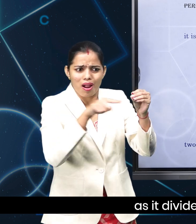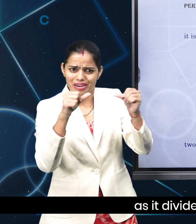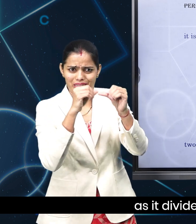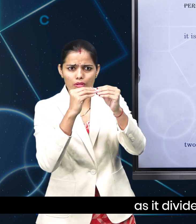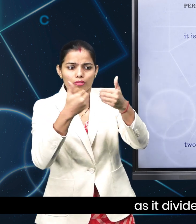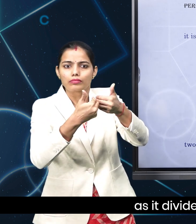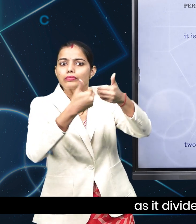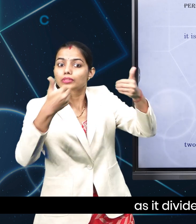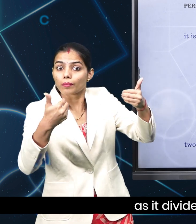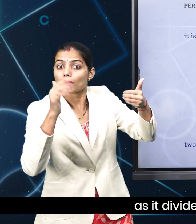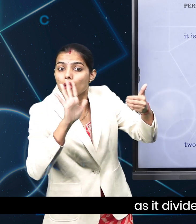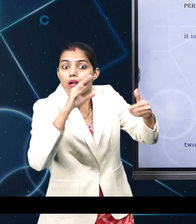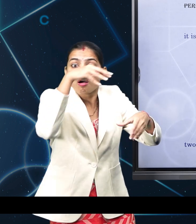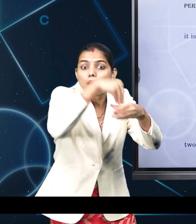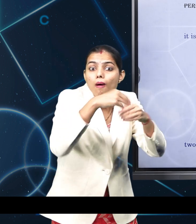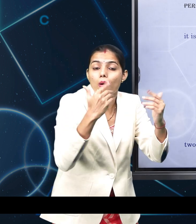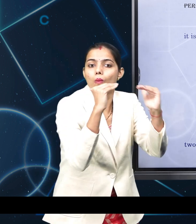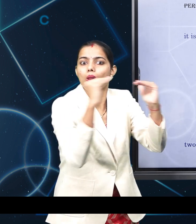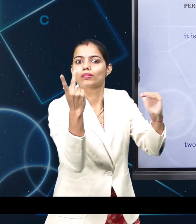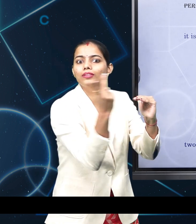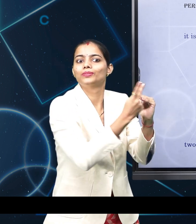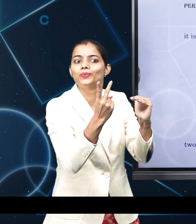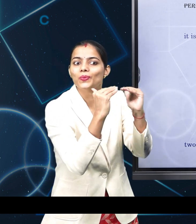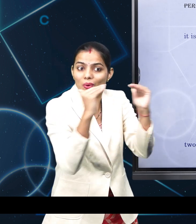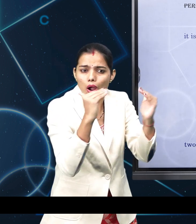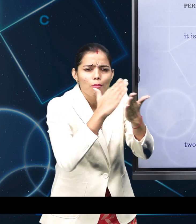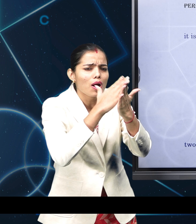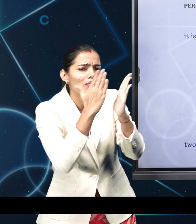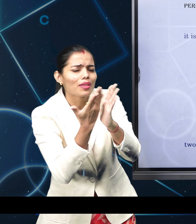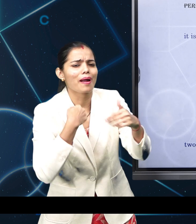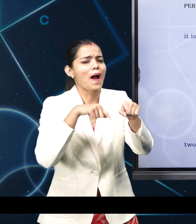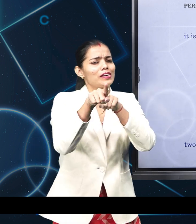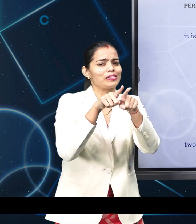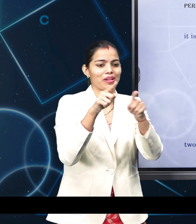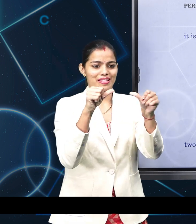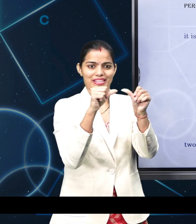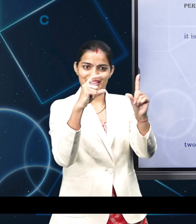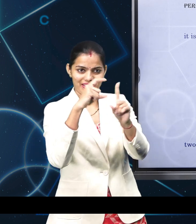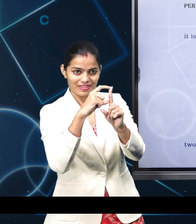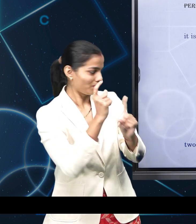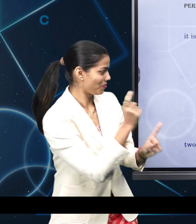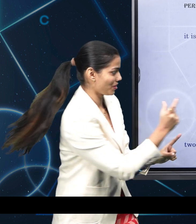equal parts, that is, AD is equal to DB.